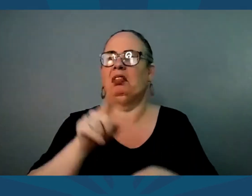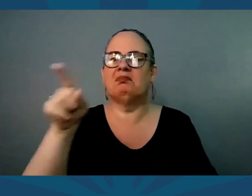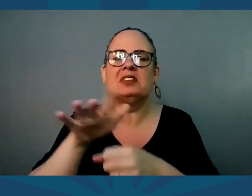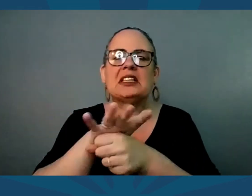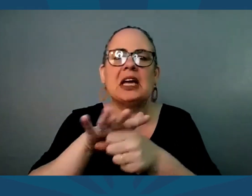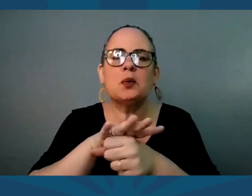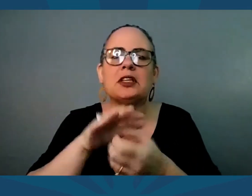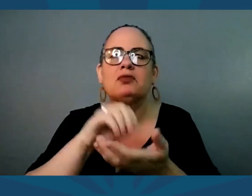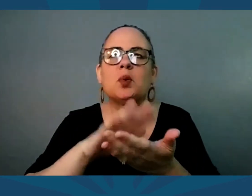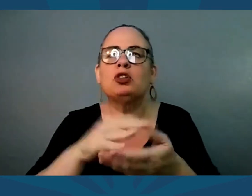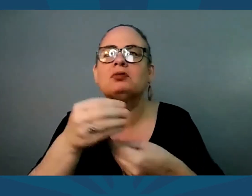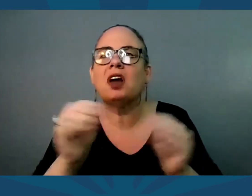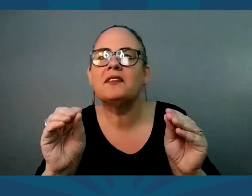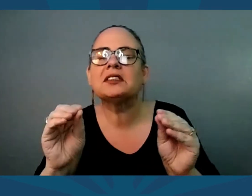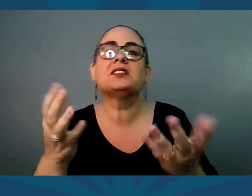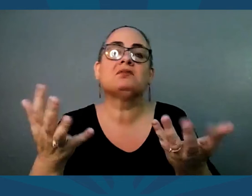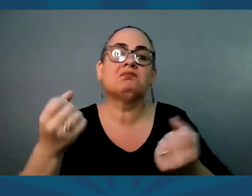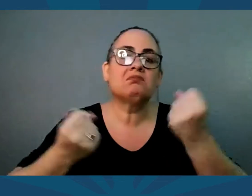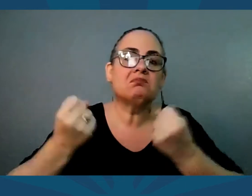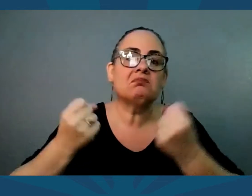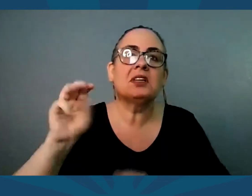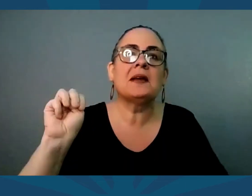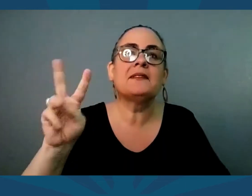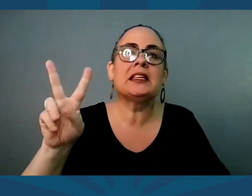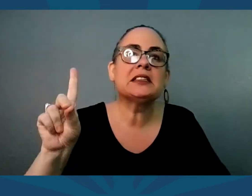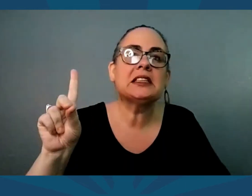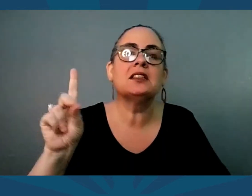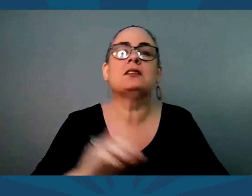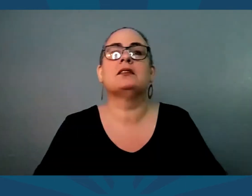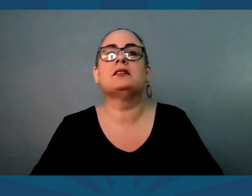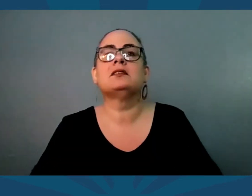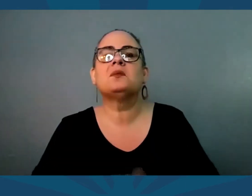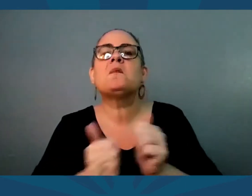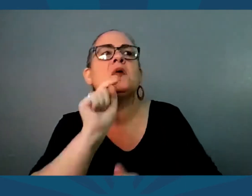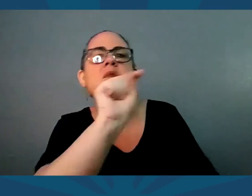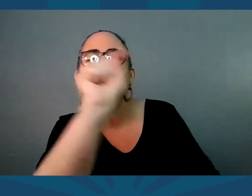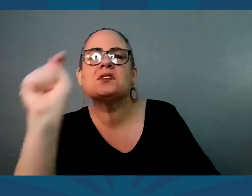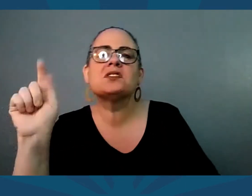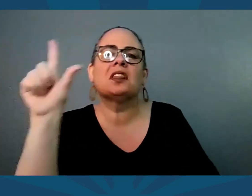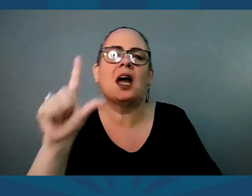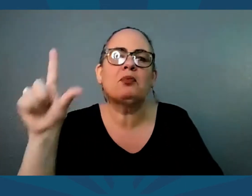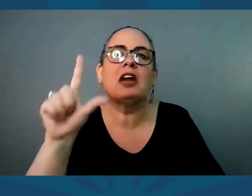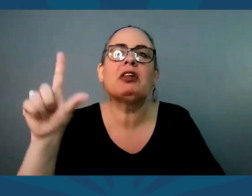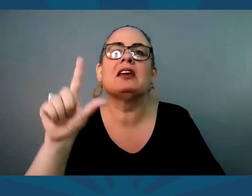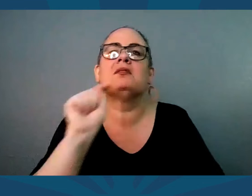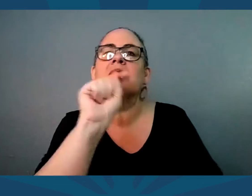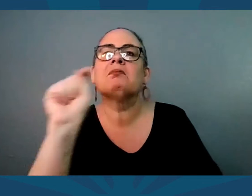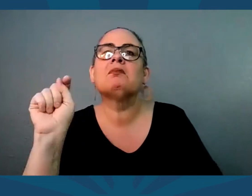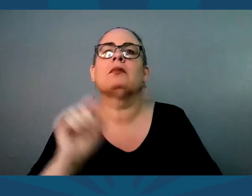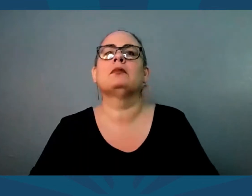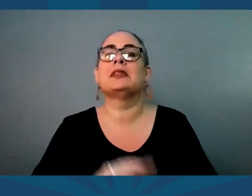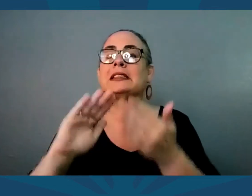Voter registration forms are available at county recorder offices, motor vehicle